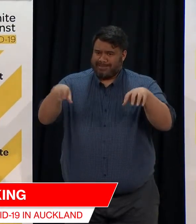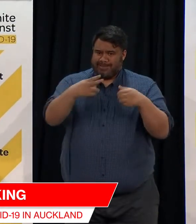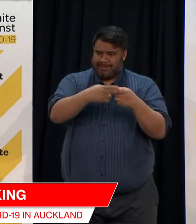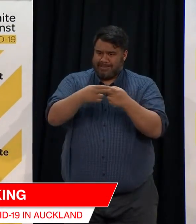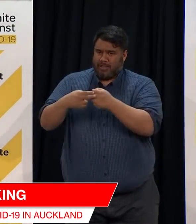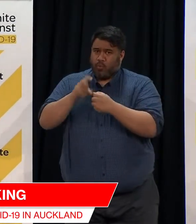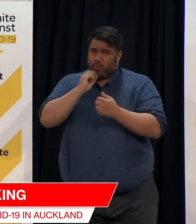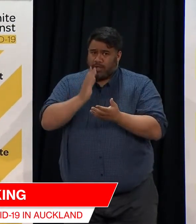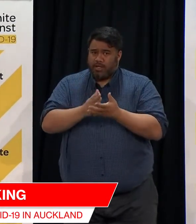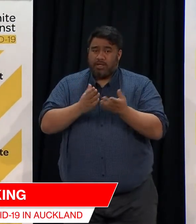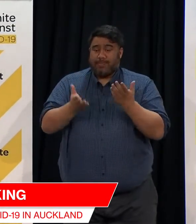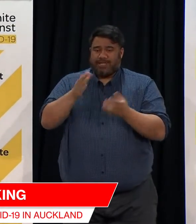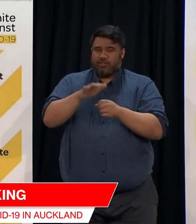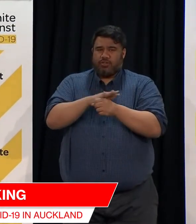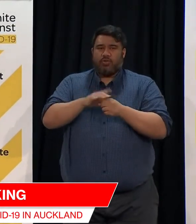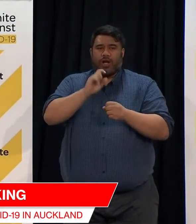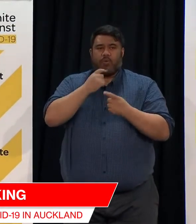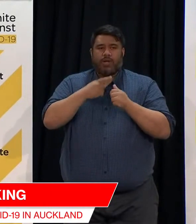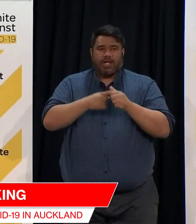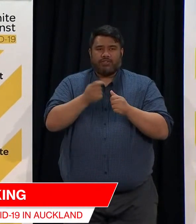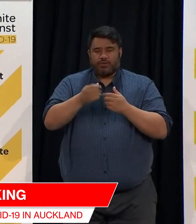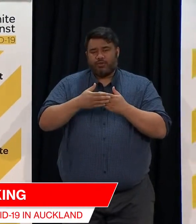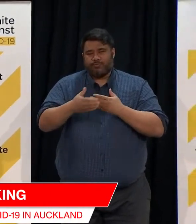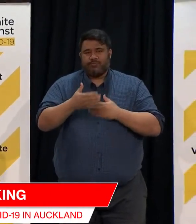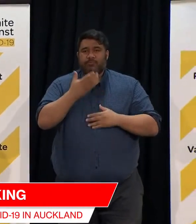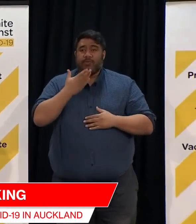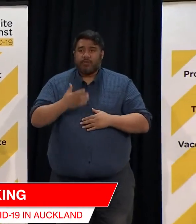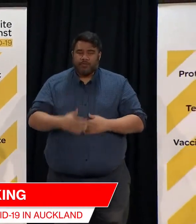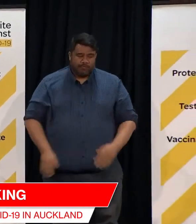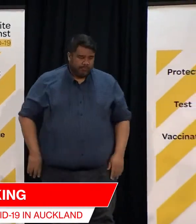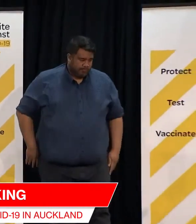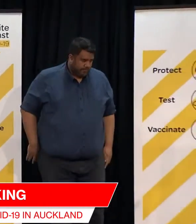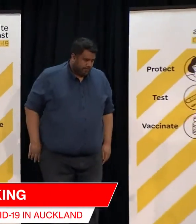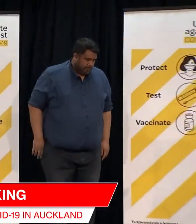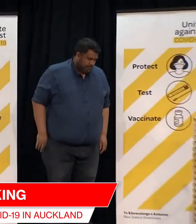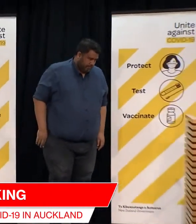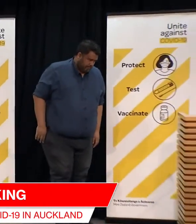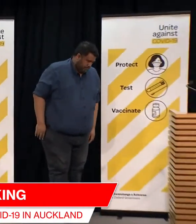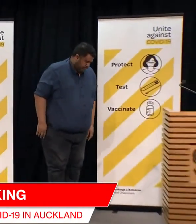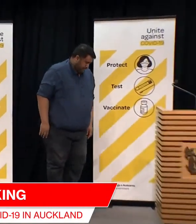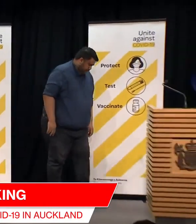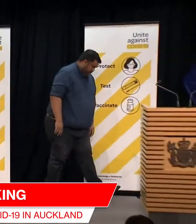least? Depends on the circumstances, but I'll come back to you with a clear answer on it. Thanks, everyone.